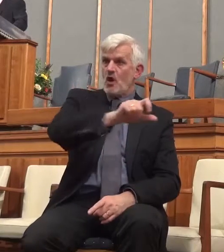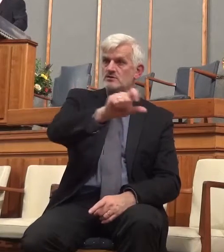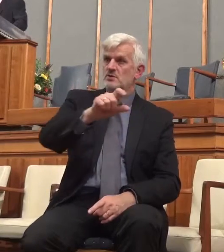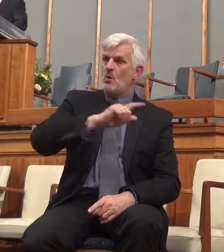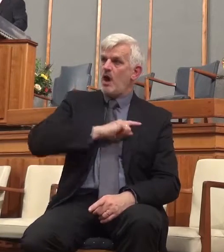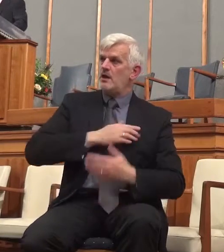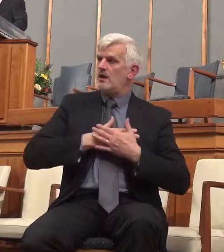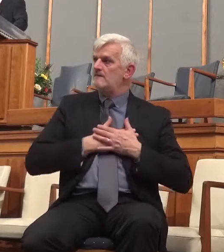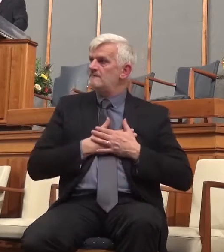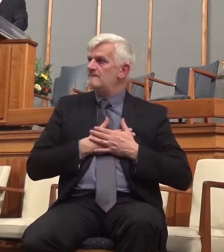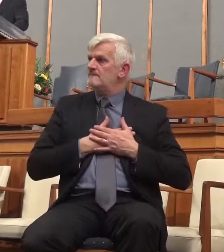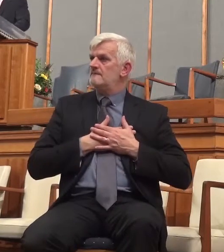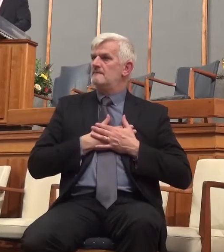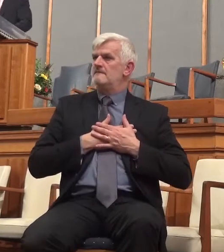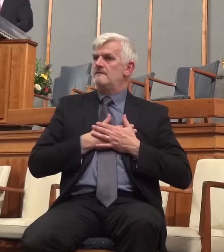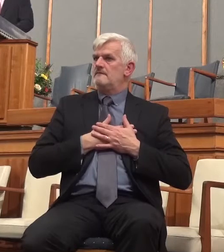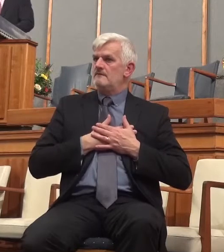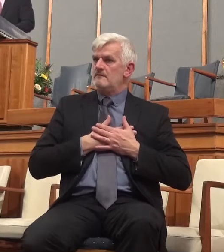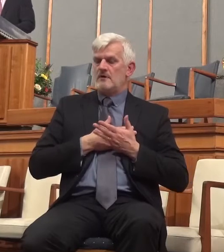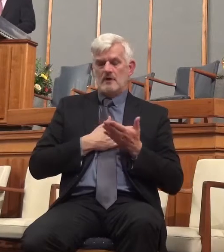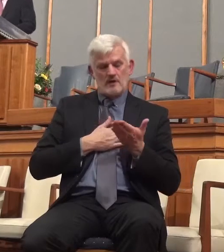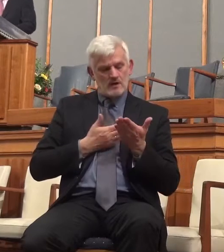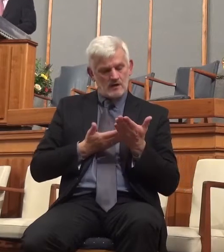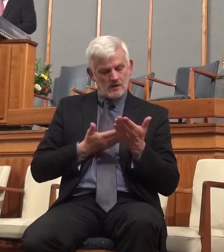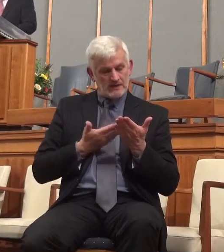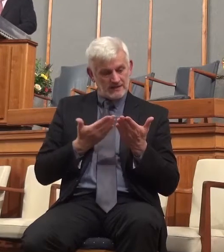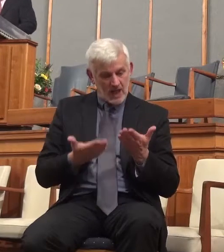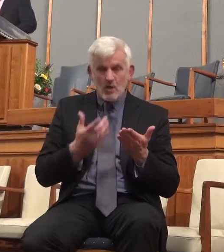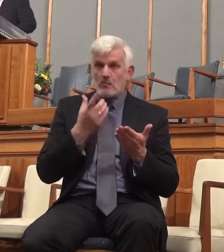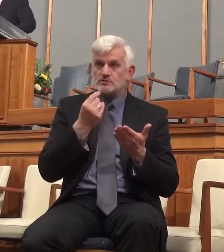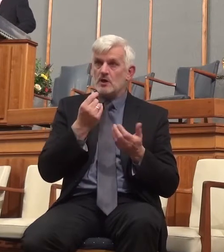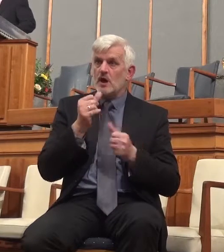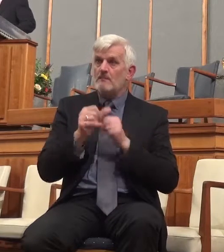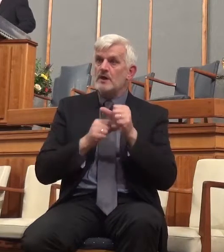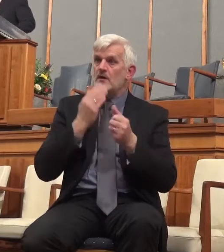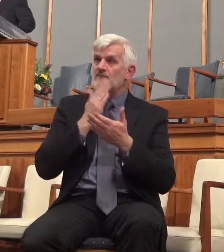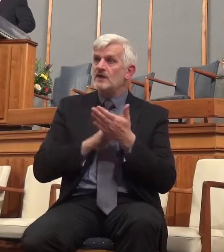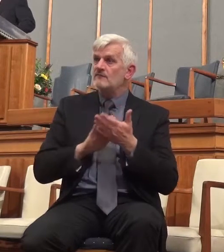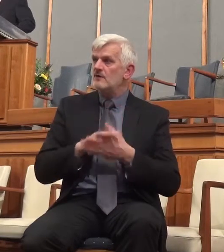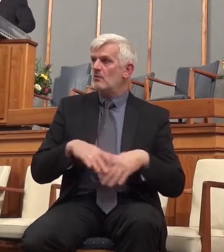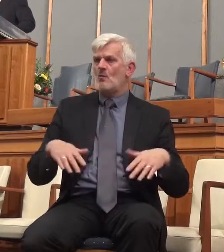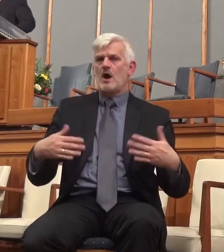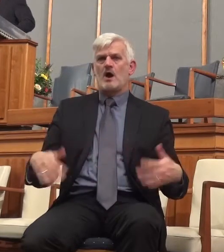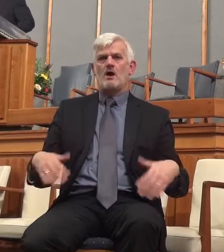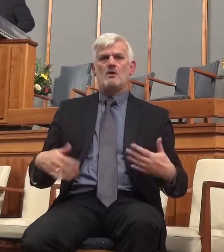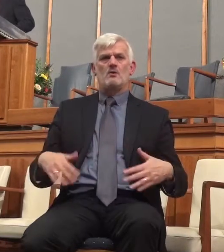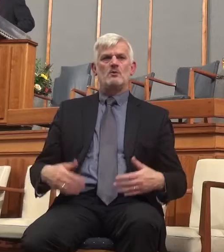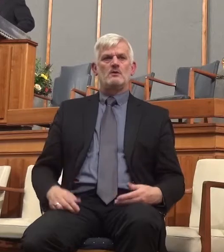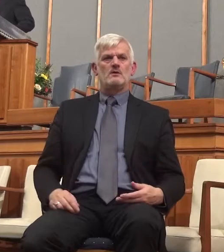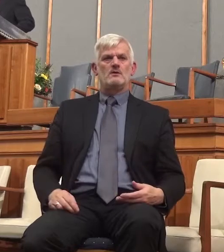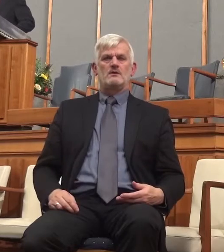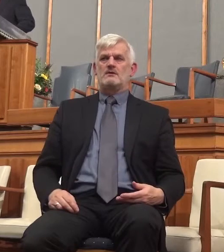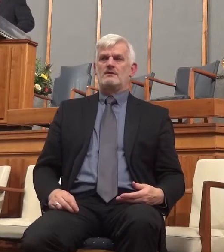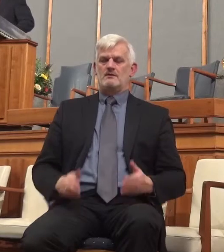and compassion to make it possible for me to be forgiven. That is astonishing and amazing. There is nothing like